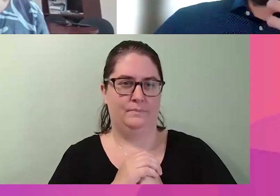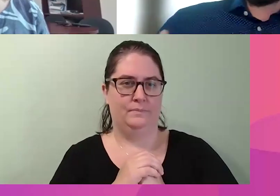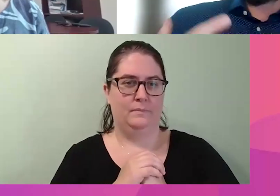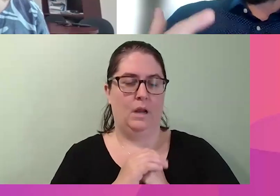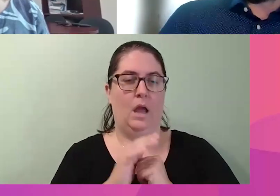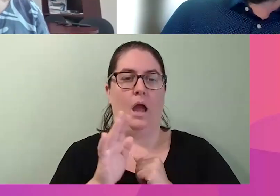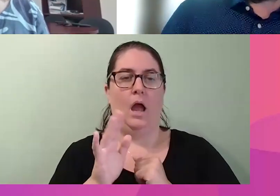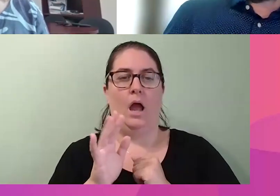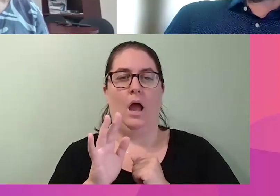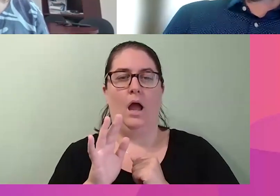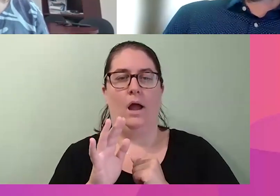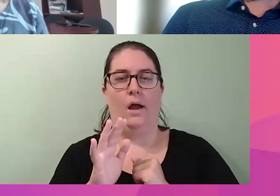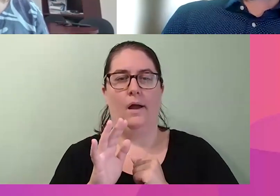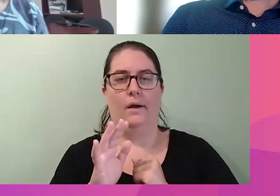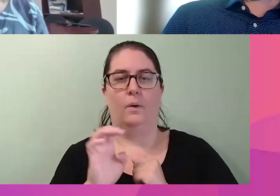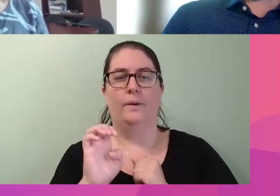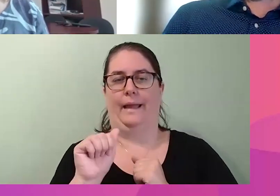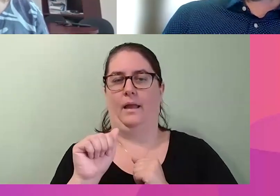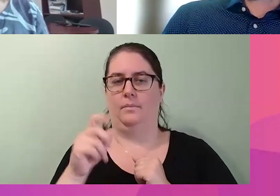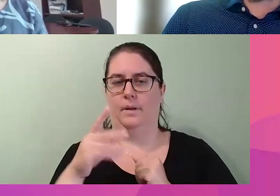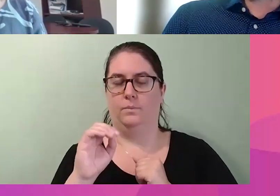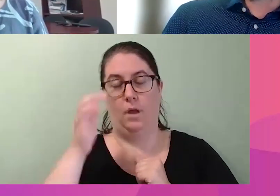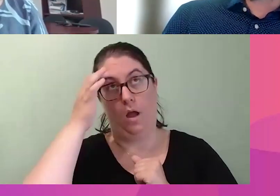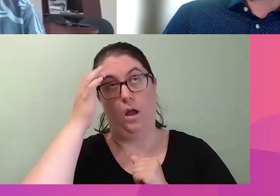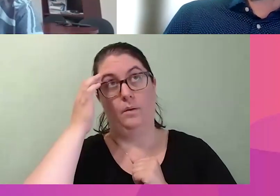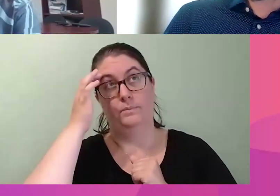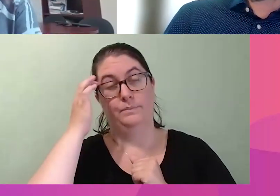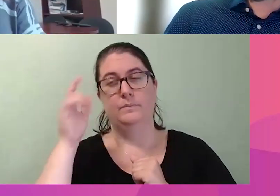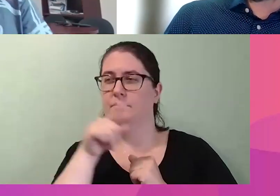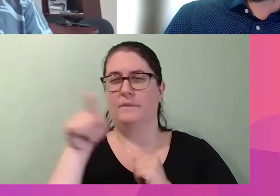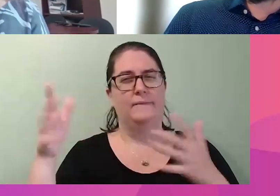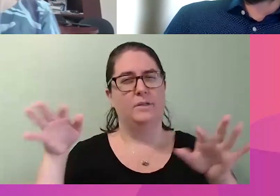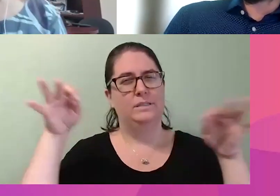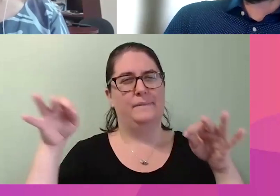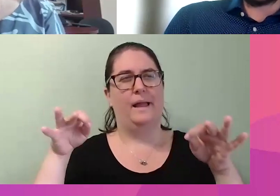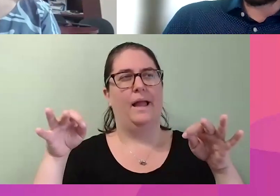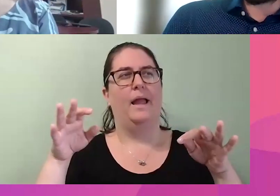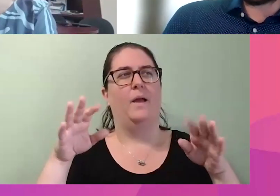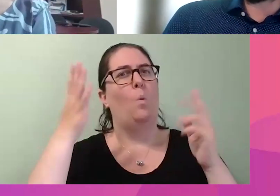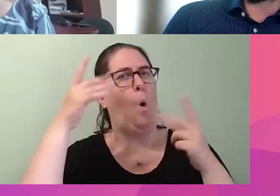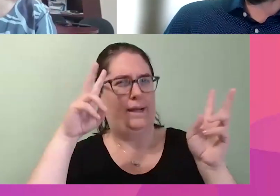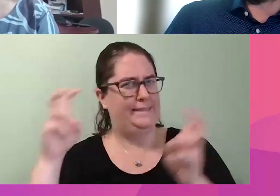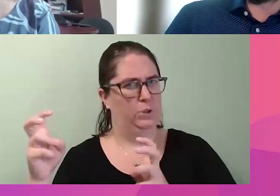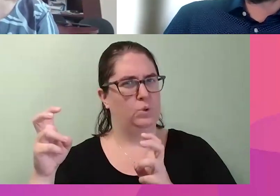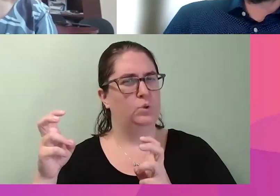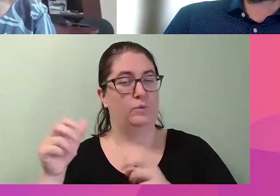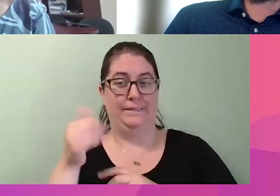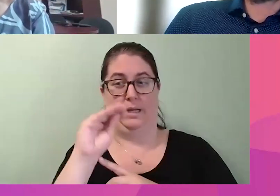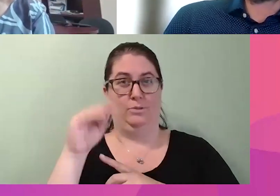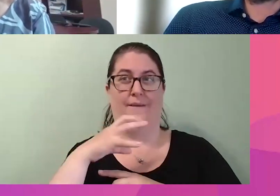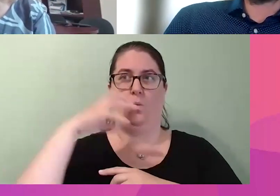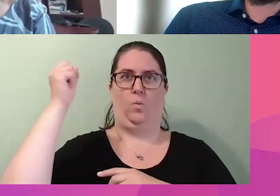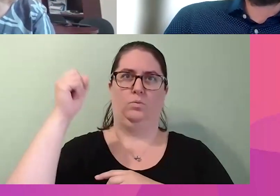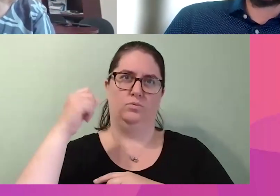I think my colleagues have done a good job of describing sort of the scope of elder mistreatment as an issue. It's 10% of older